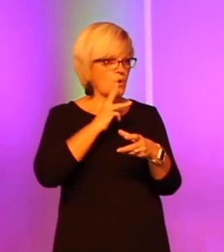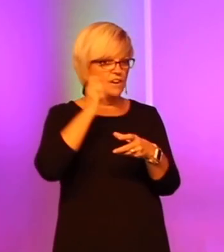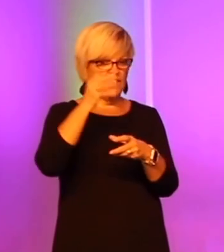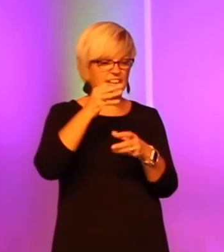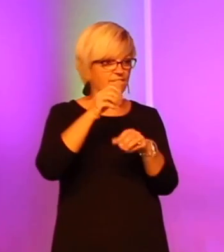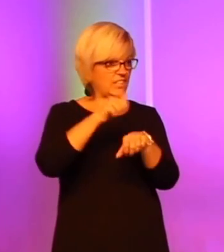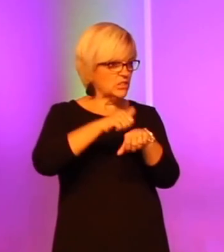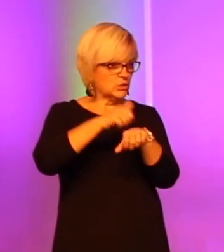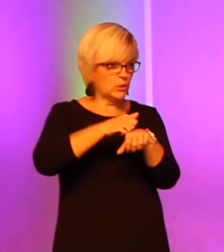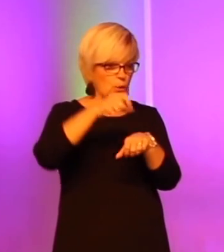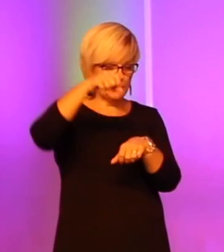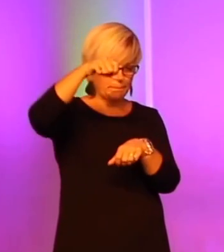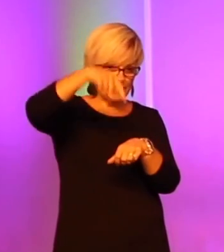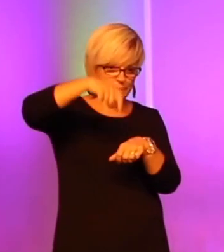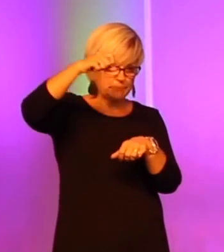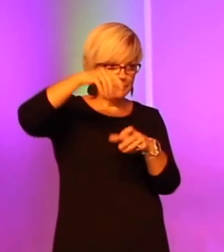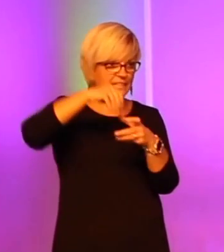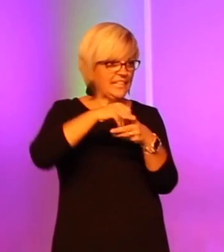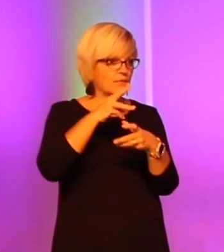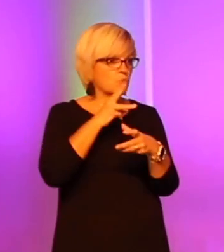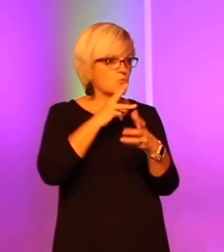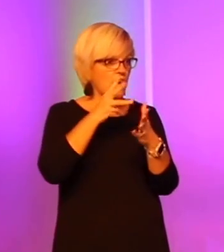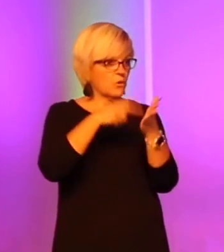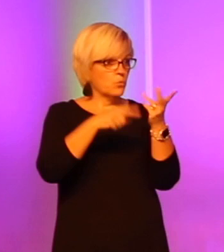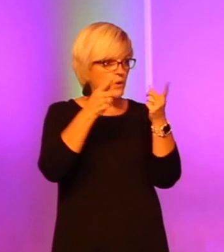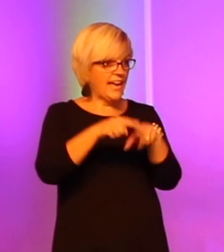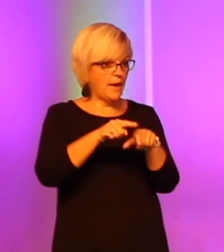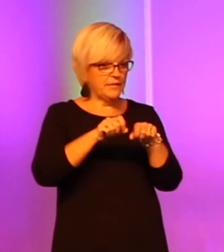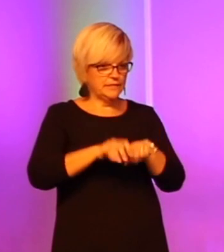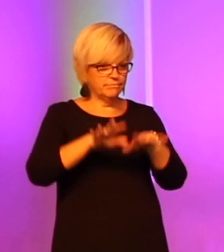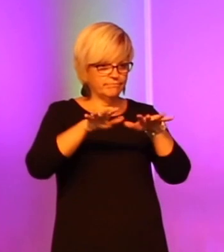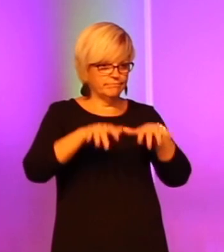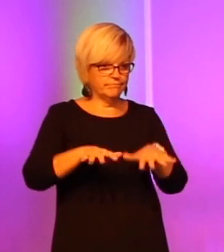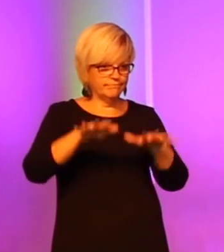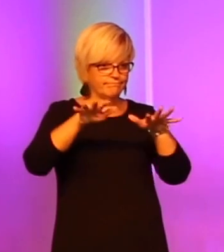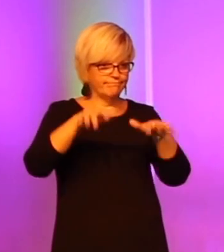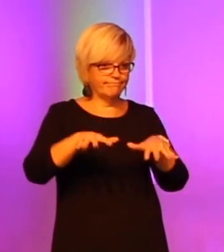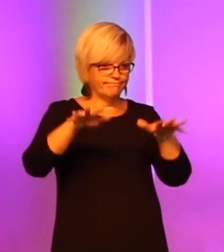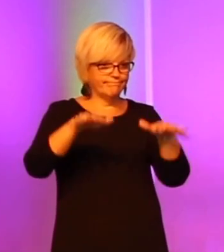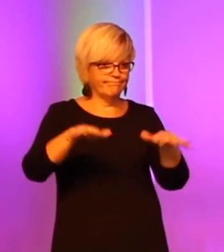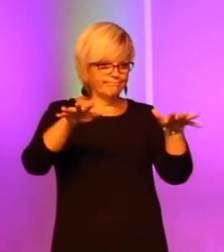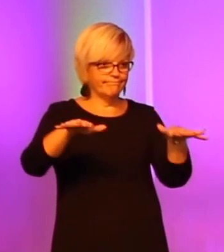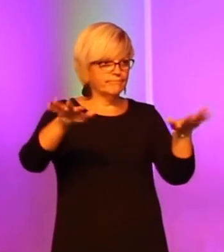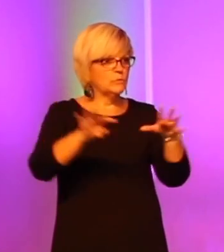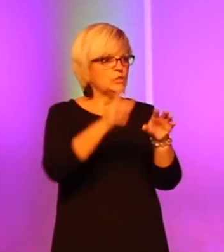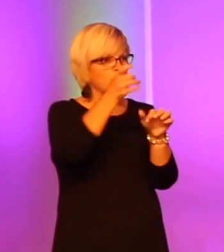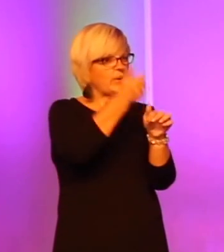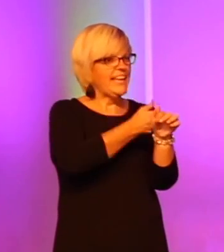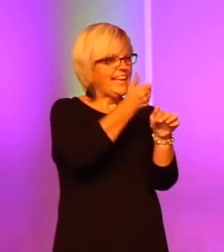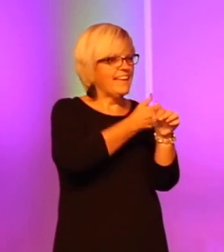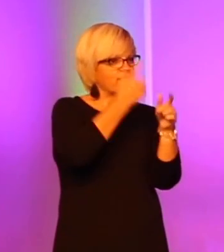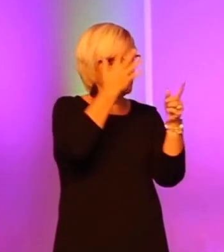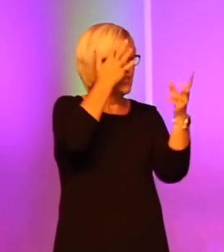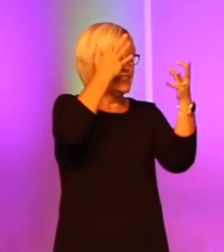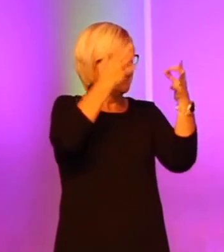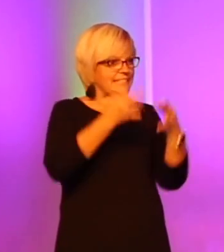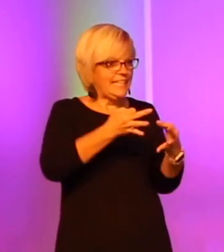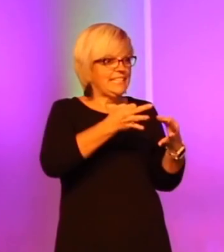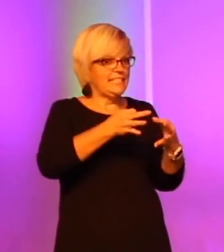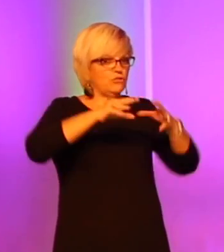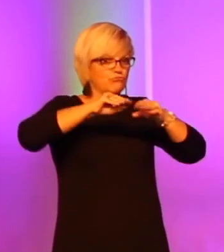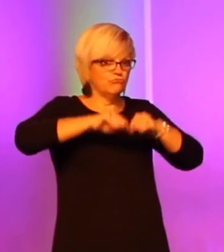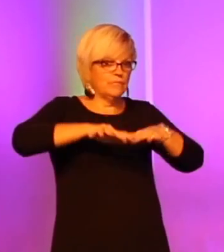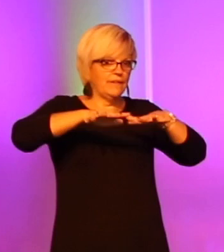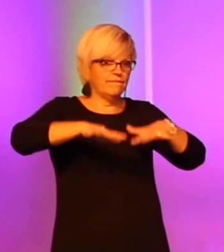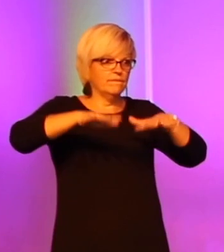any size in the water, what happens? Ripple effect. Yes. Every decision. And so what we